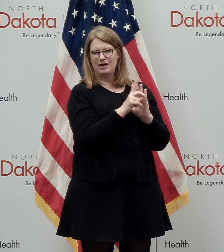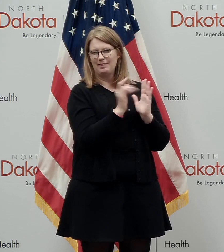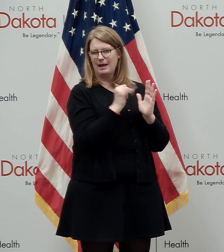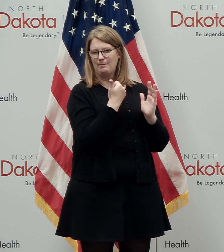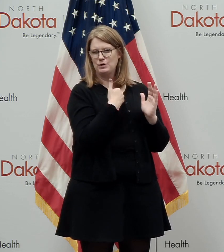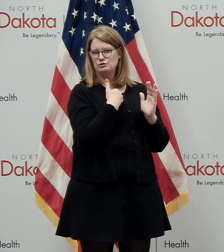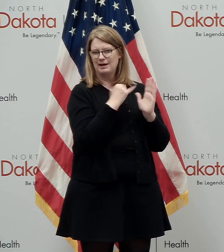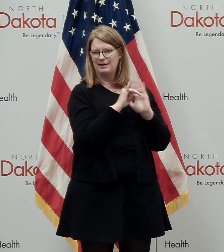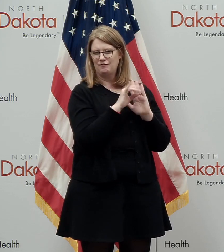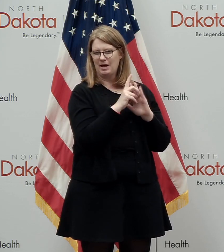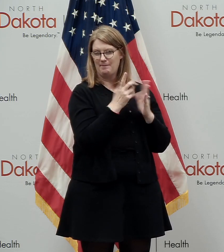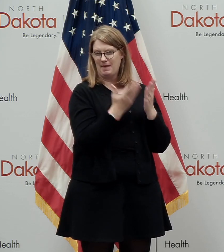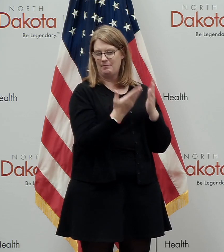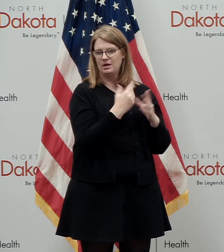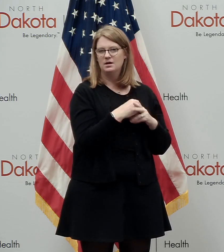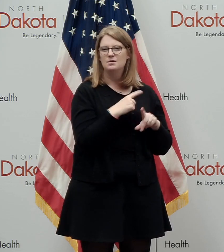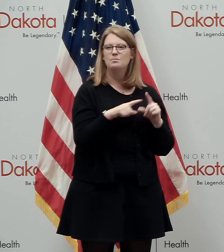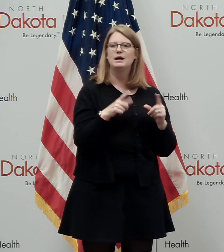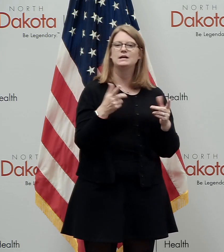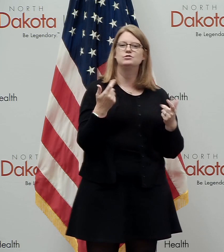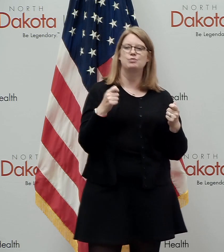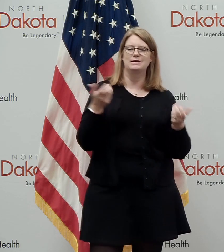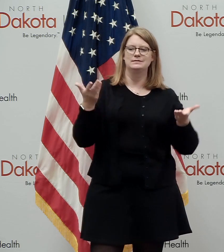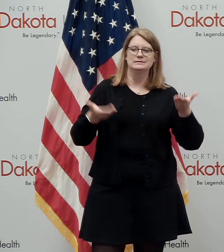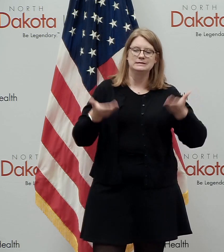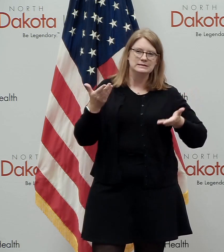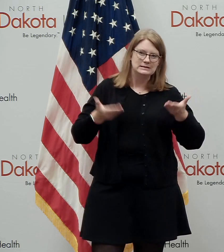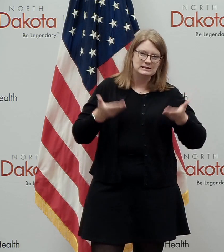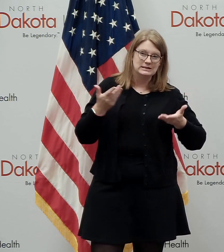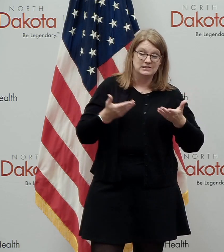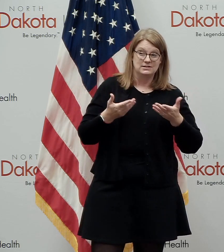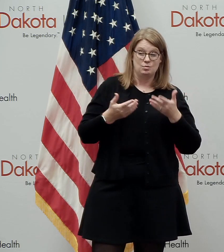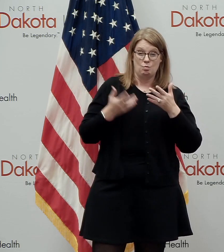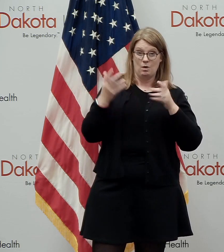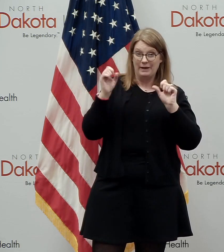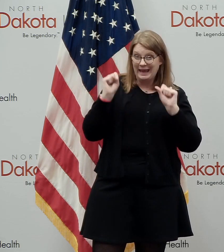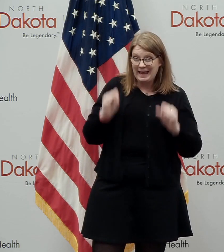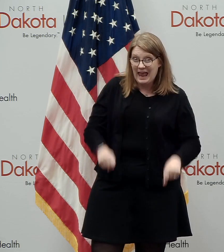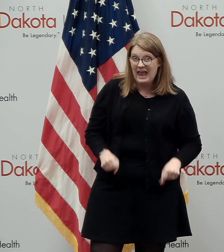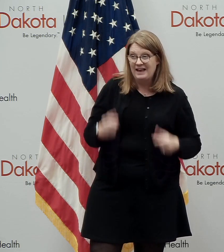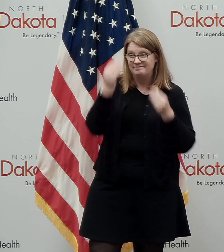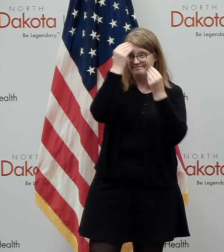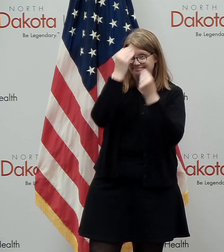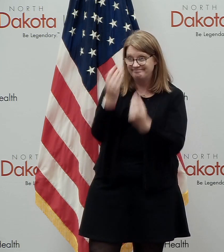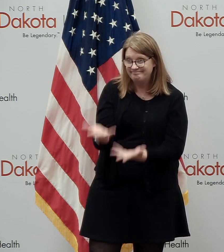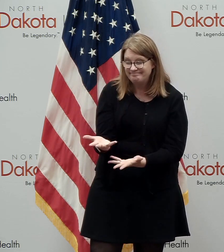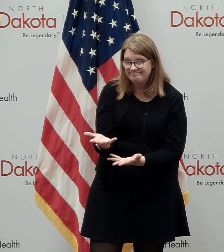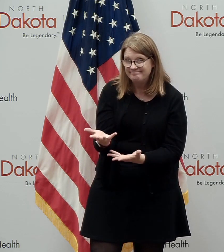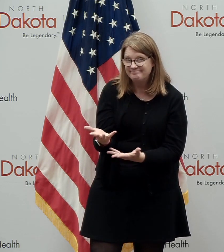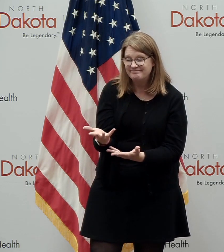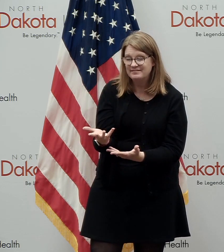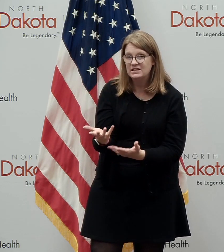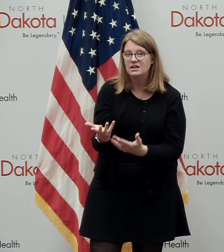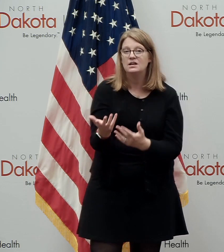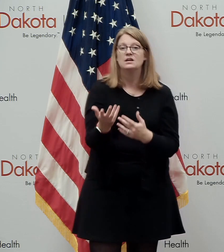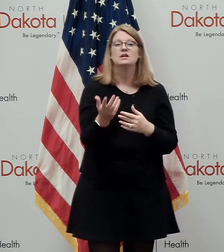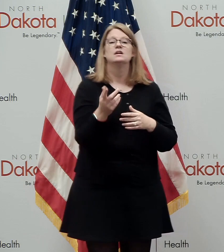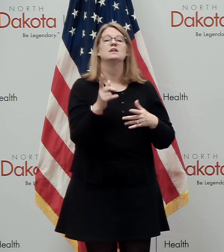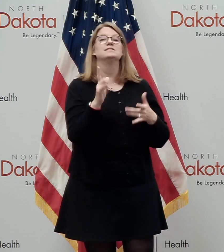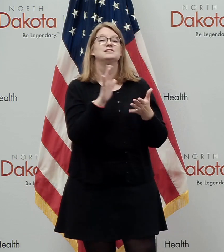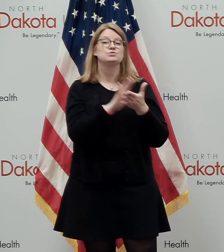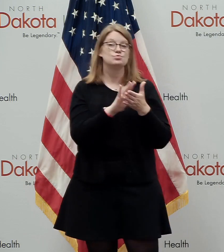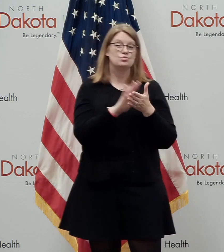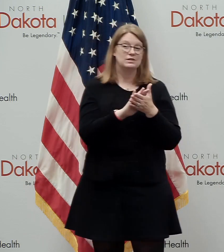we're trying to find the balance between the highest amount of transparency to allow school districts to take actionable